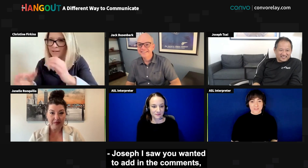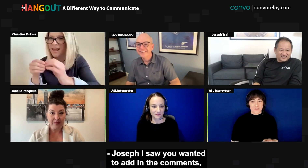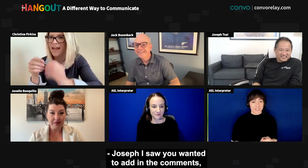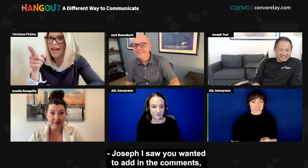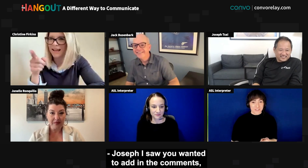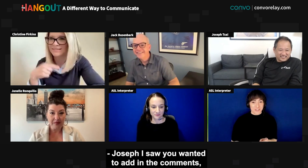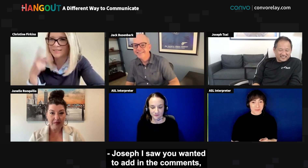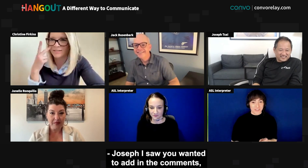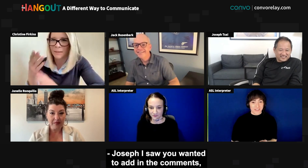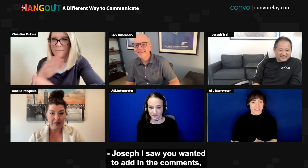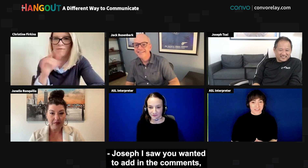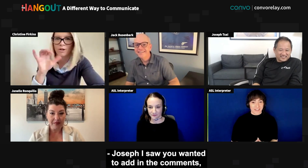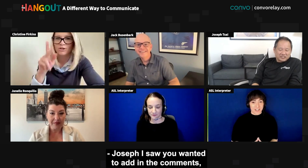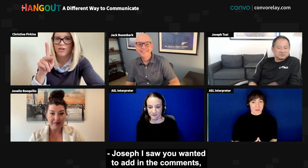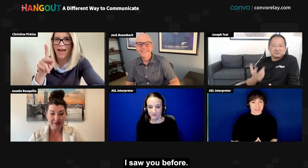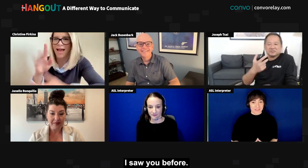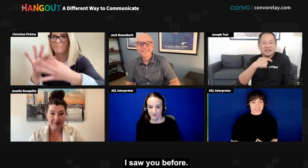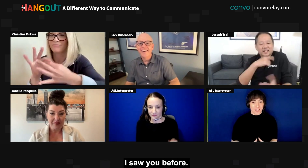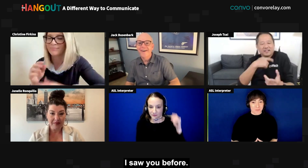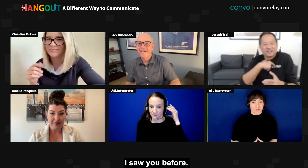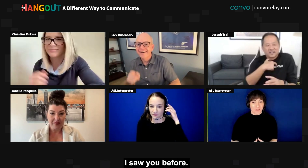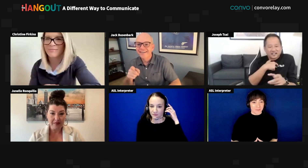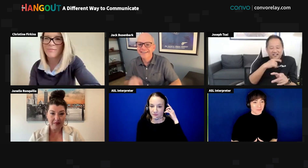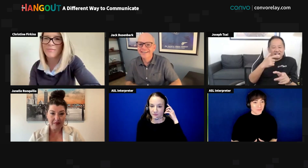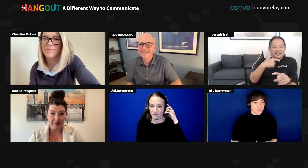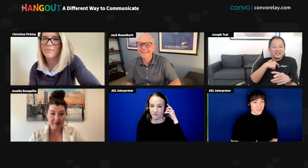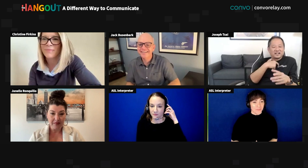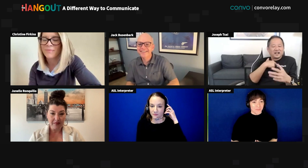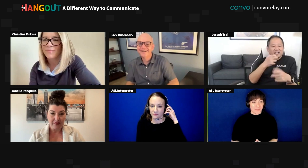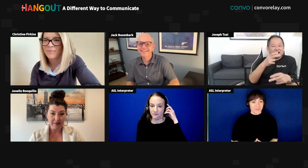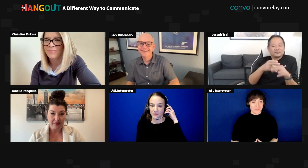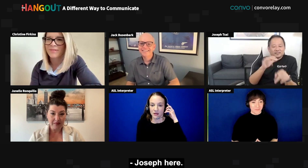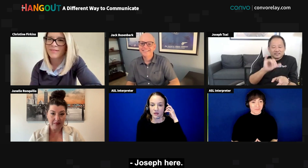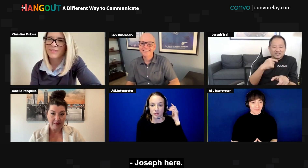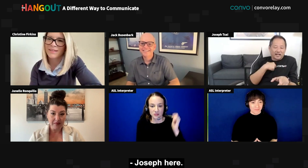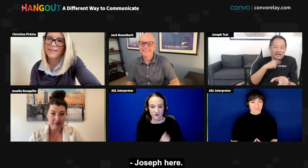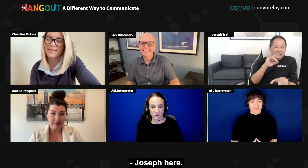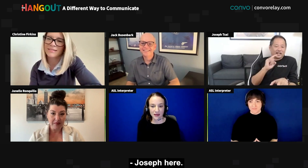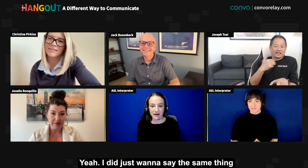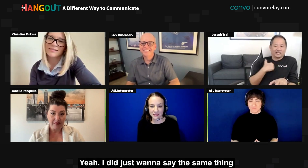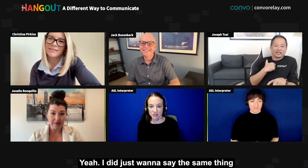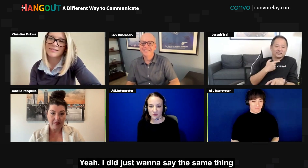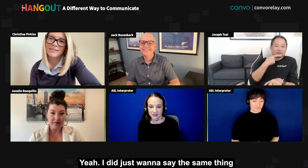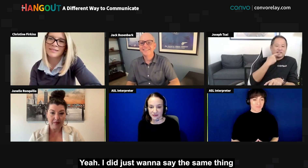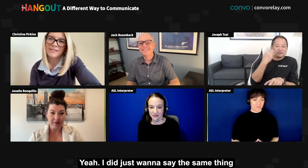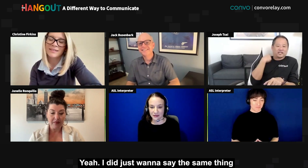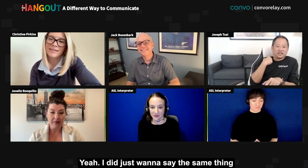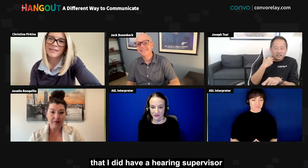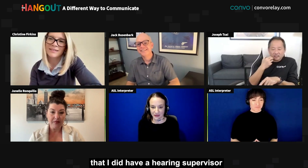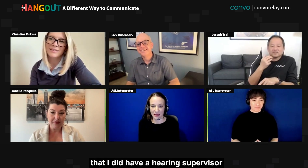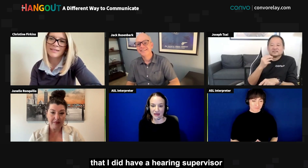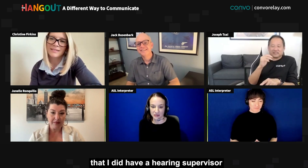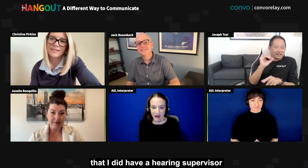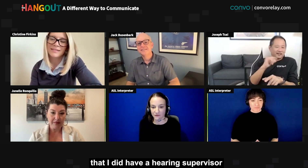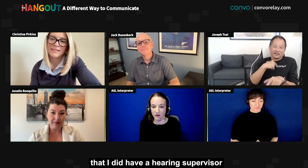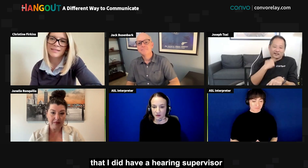Joseph, I saw you wanted to add any comments. I saw before. Yep. Joseph here. Yeah, I did just want to say the same thing, that I did have a